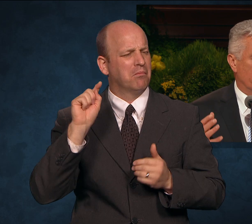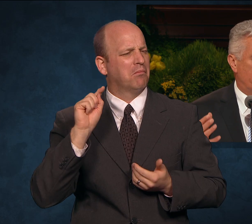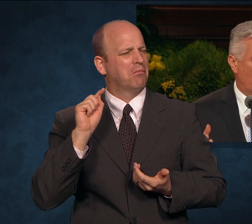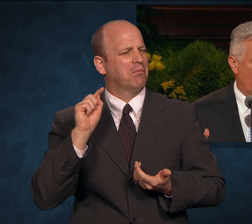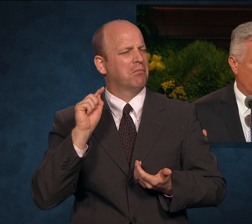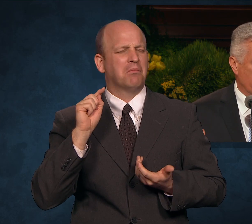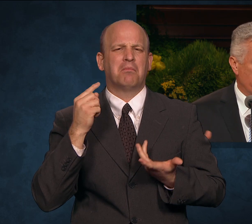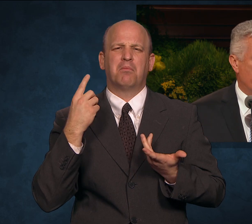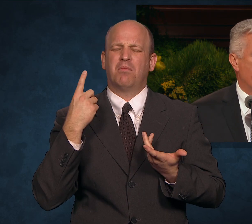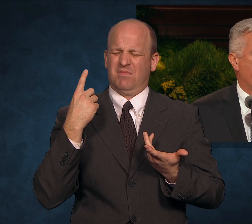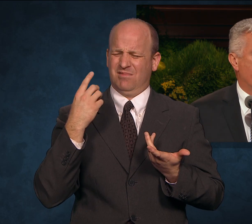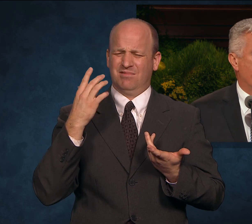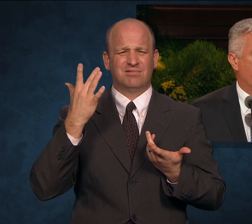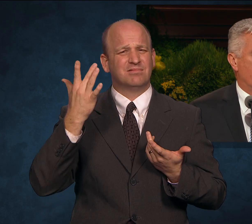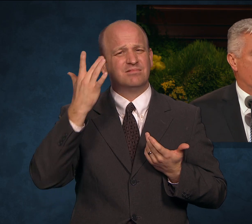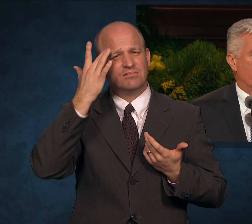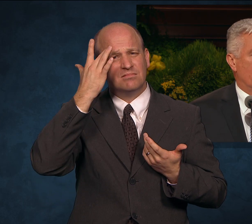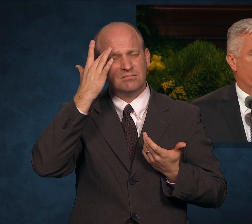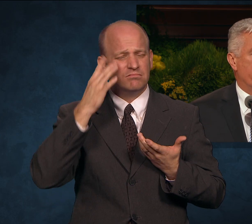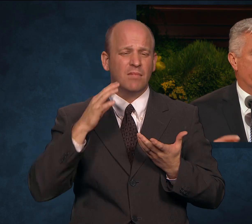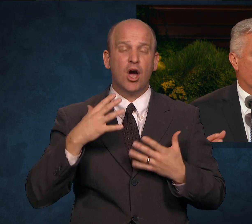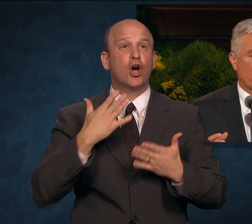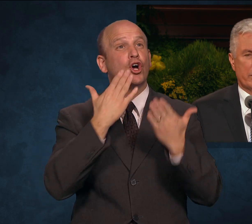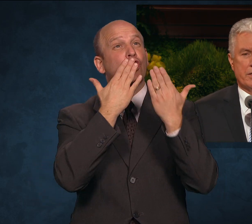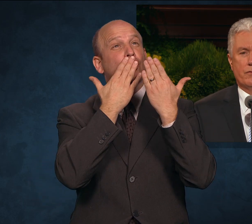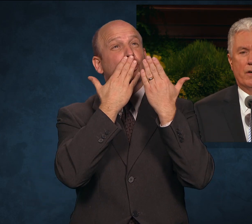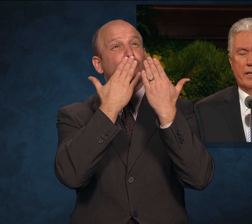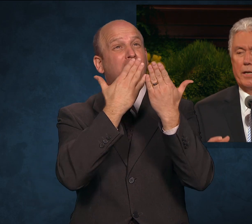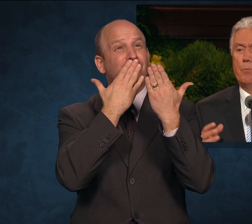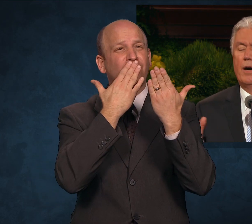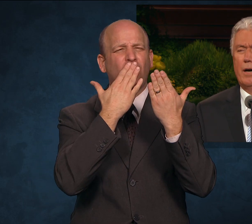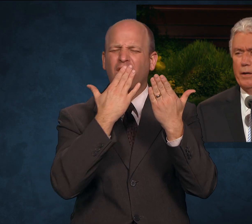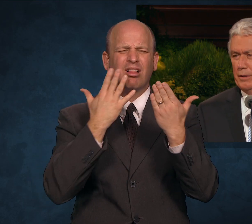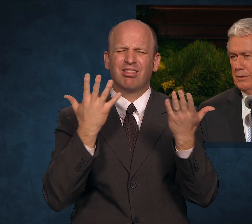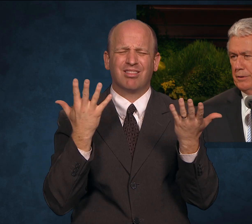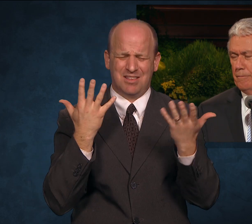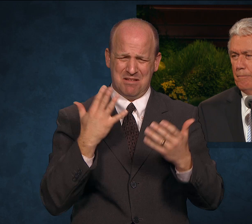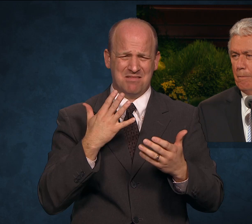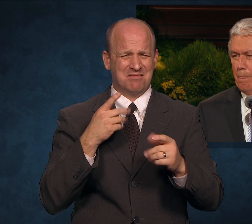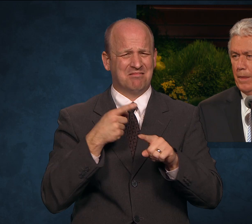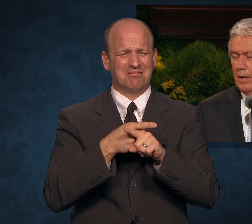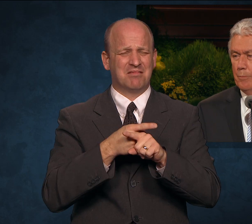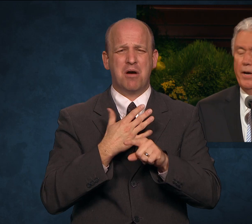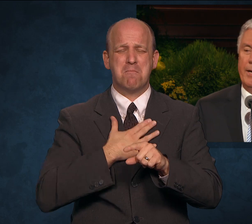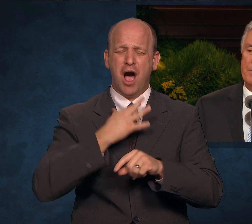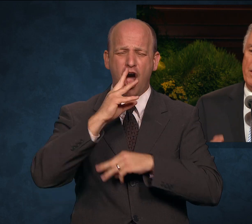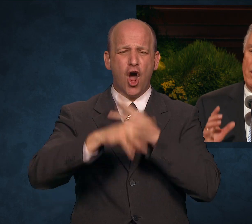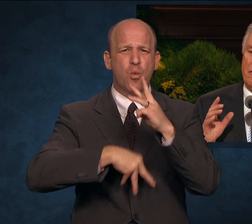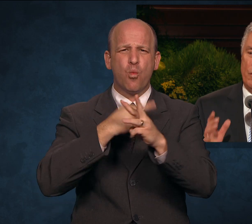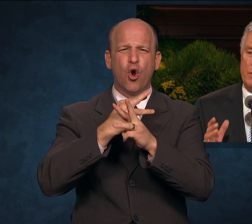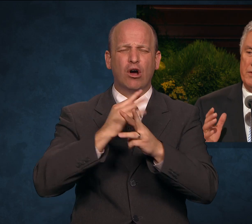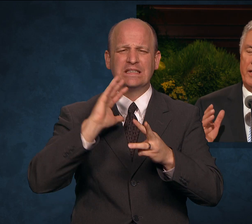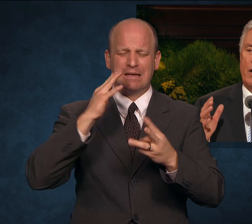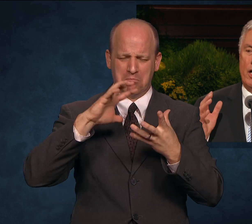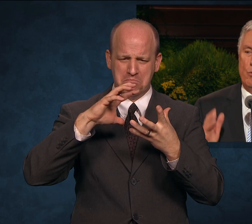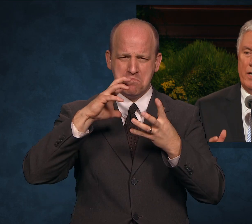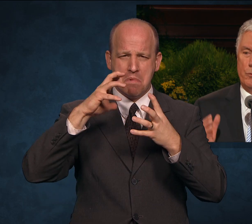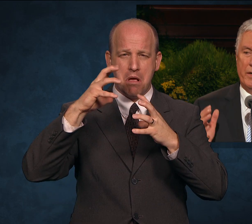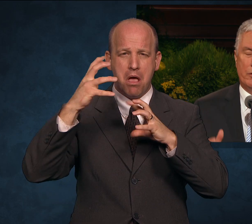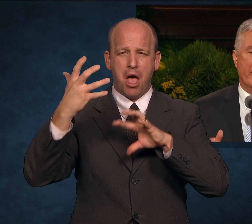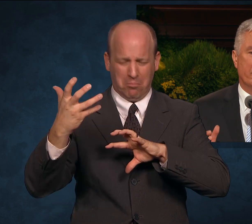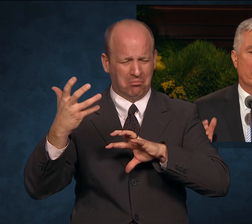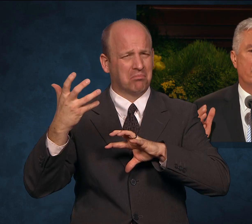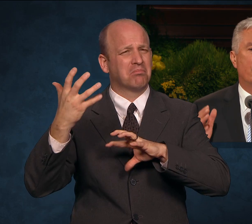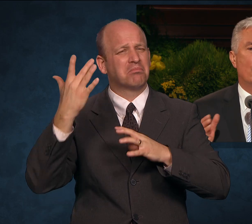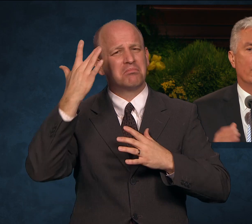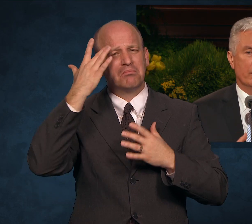grateful for when my world is falling apart perhaps focusing on what